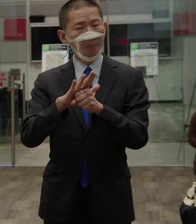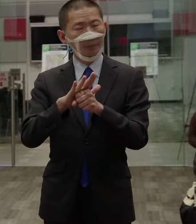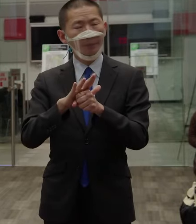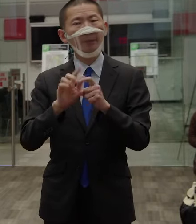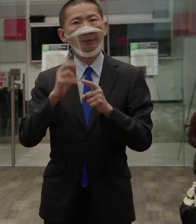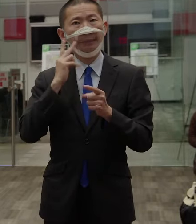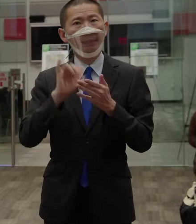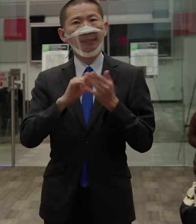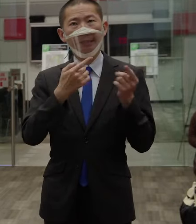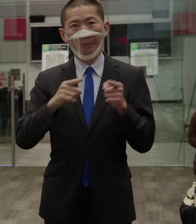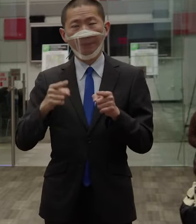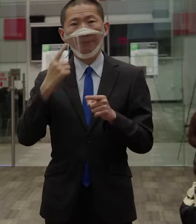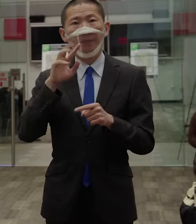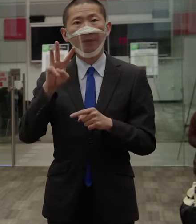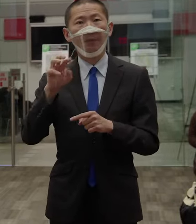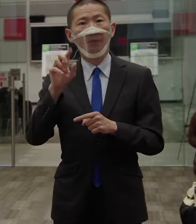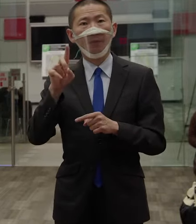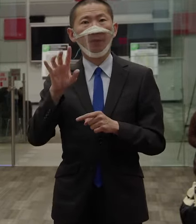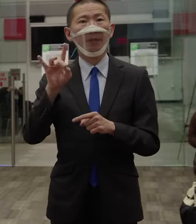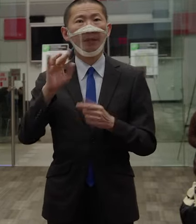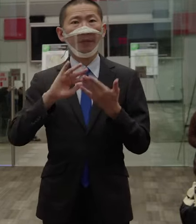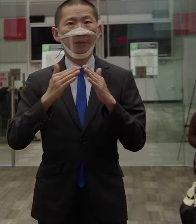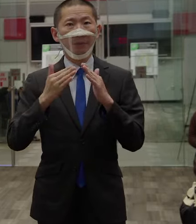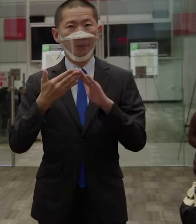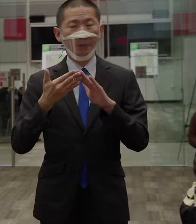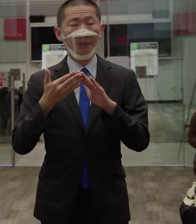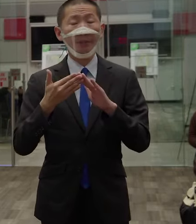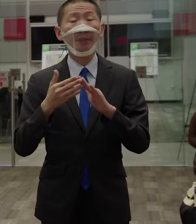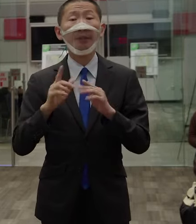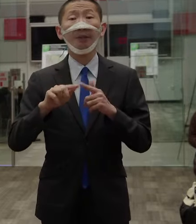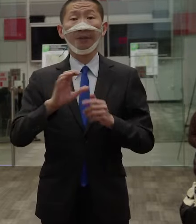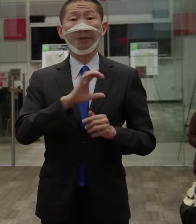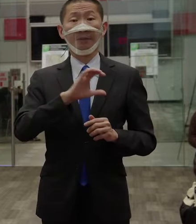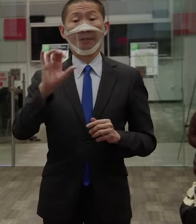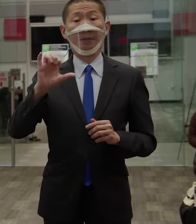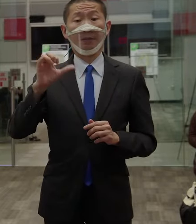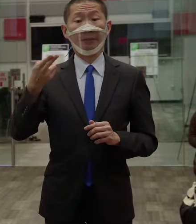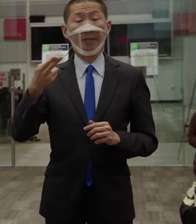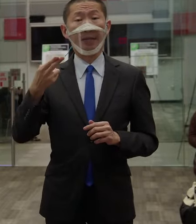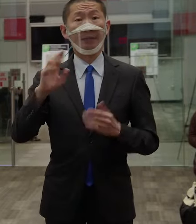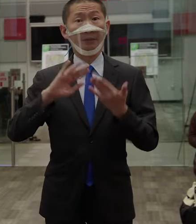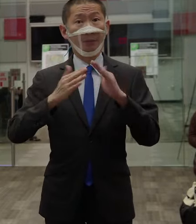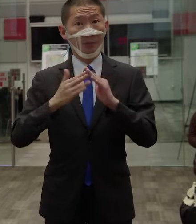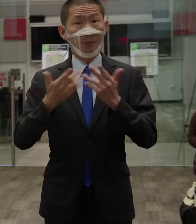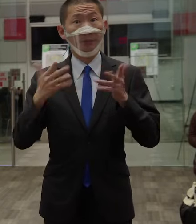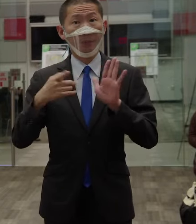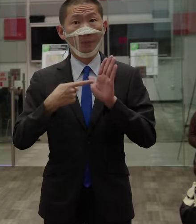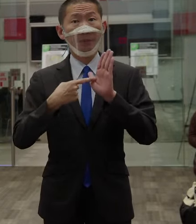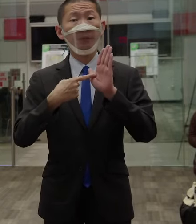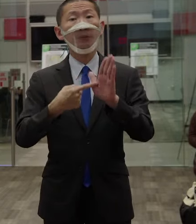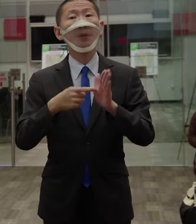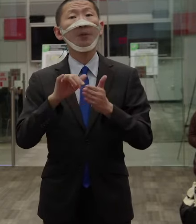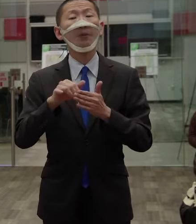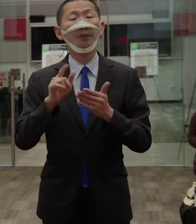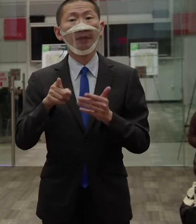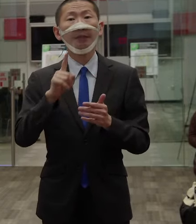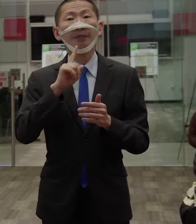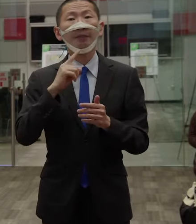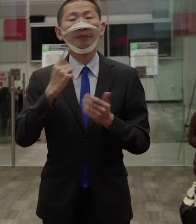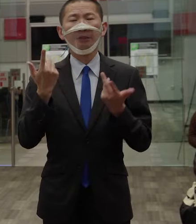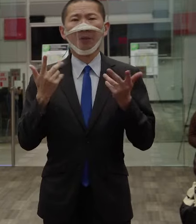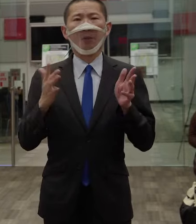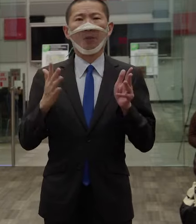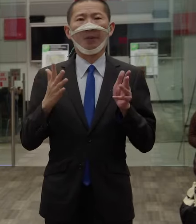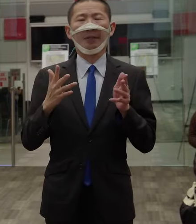through for the Ward 8 community. The Congress Heights community has already shown that it is